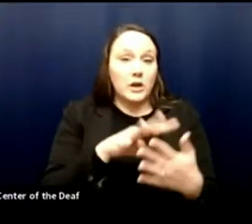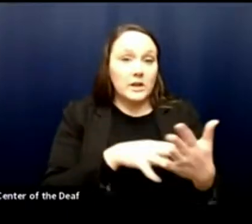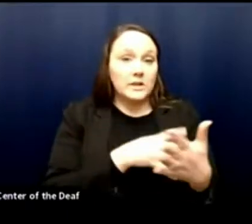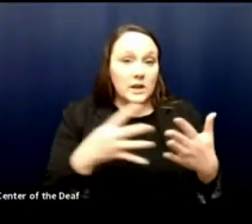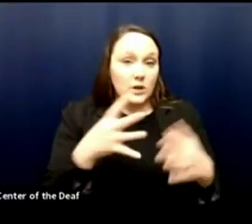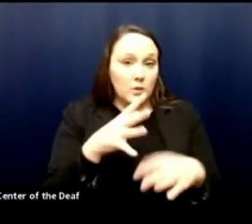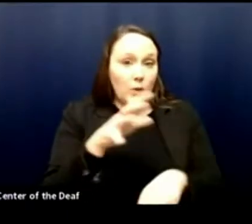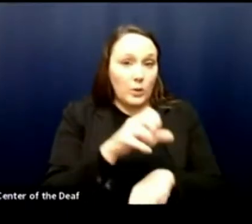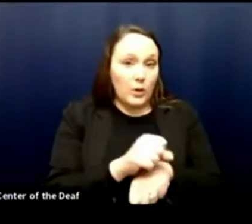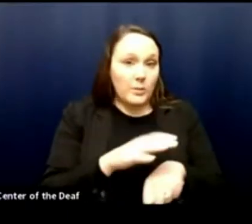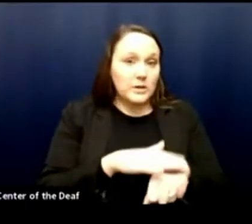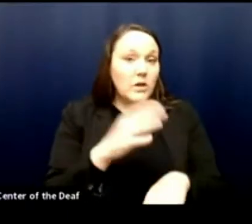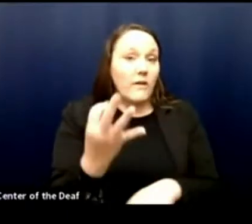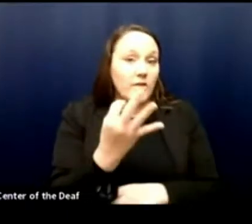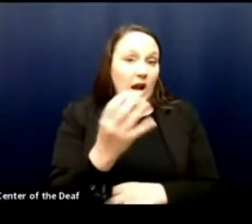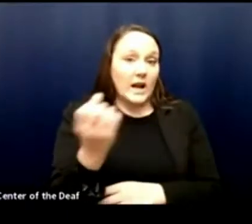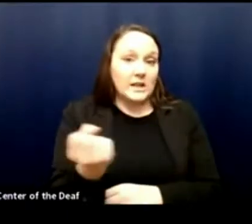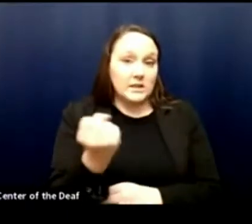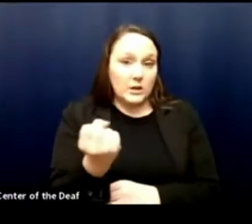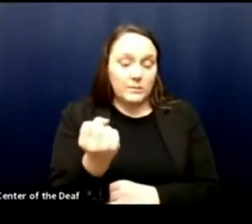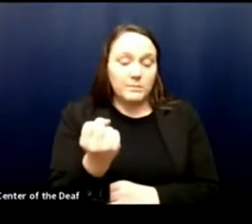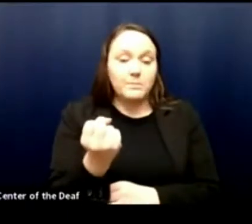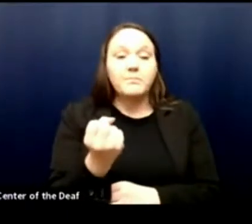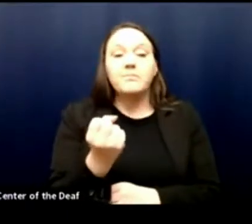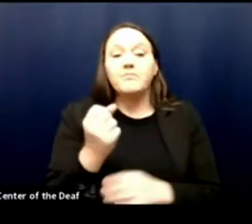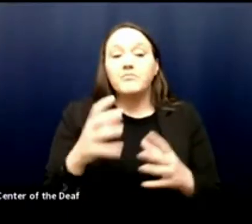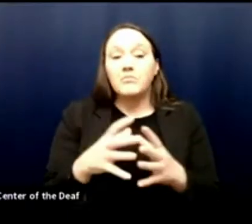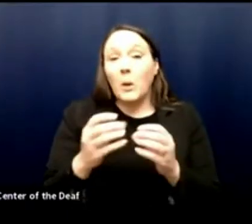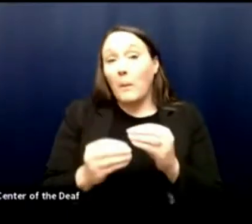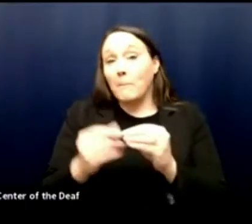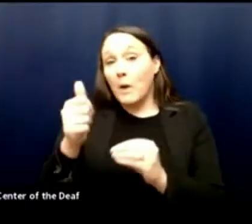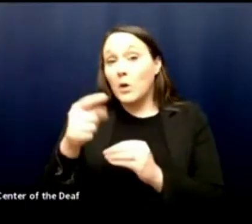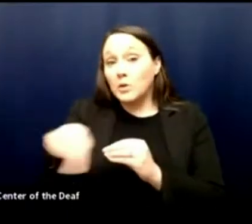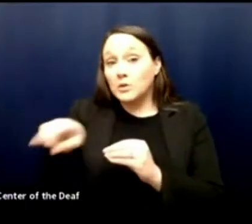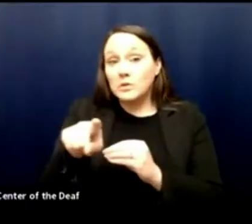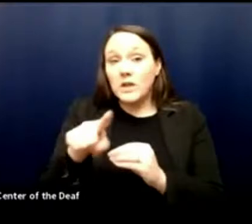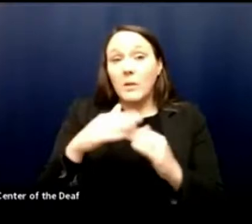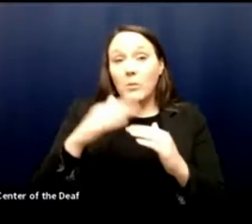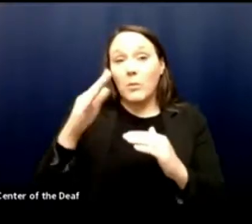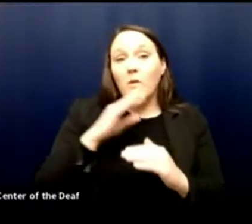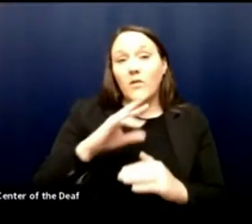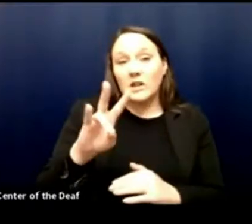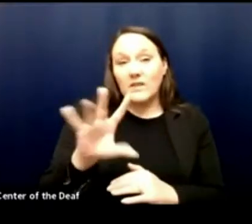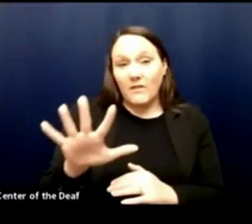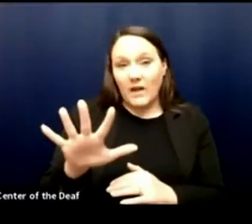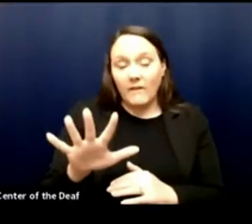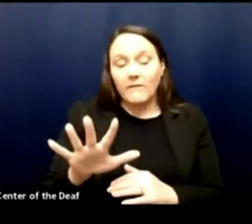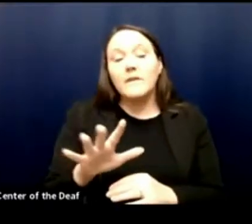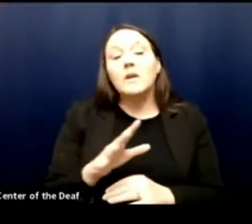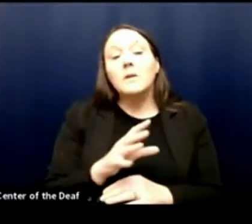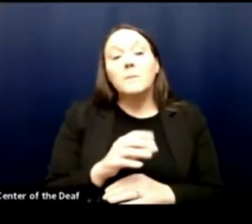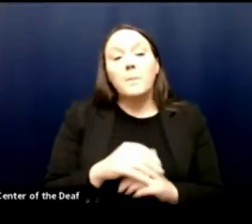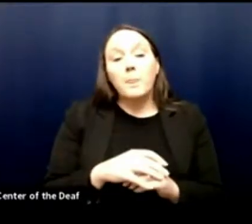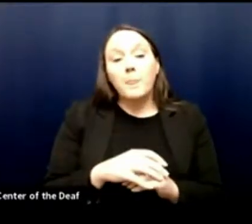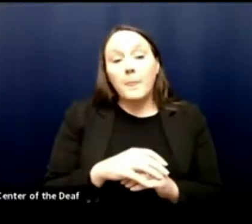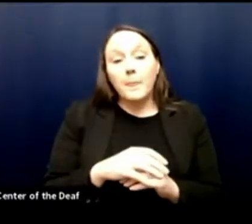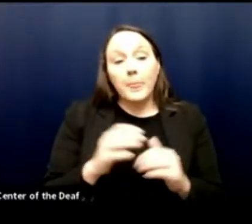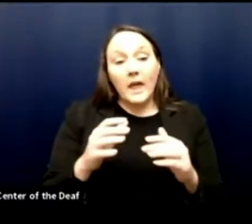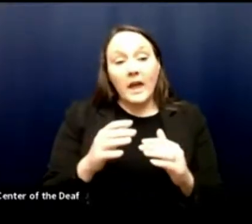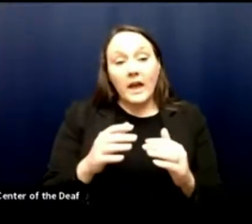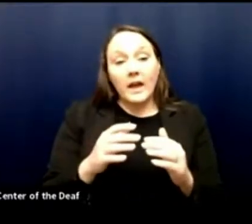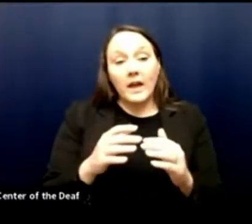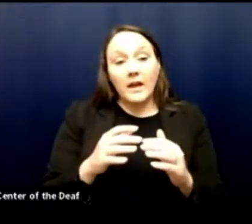appointments on Friday and Saturday. The vast majority of these folks were over 75, with the remainder in